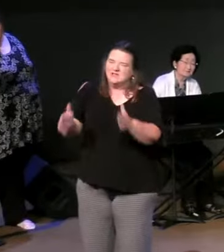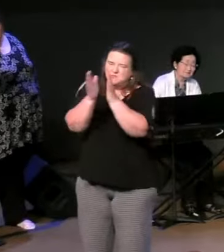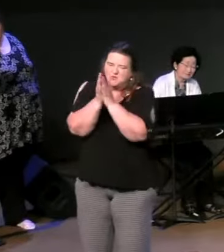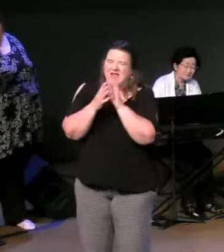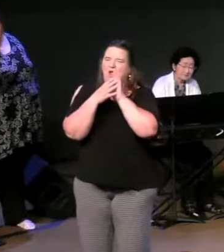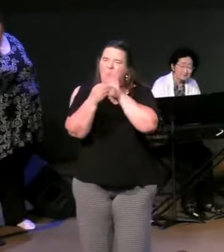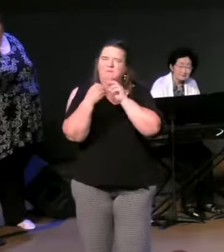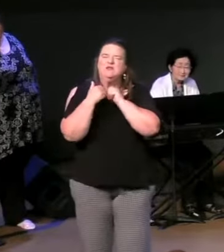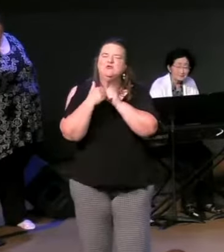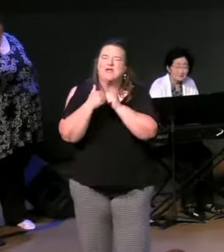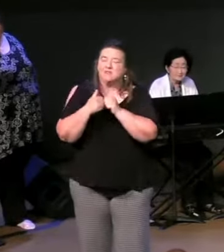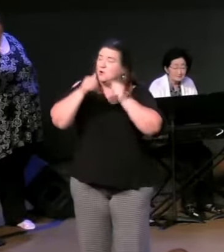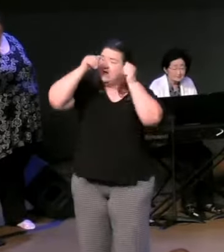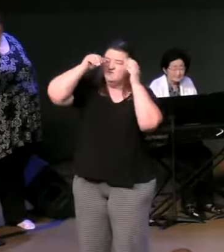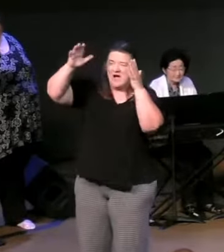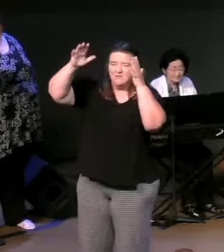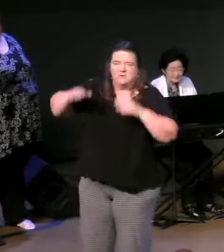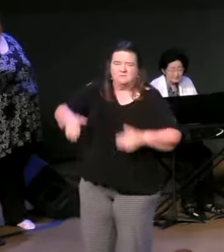together. Father,